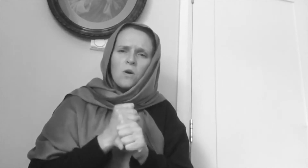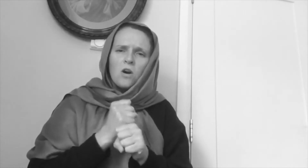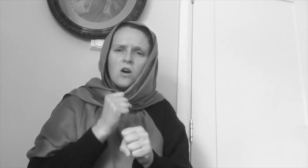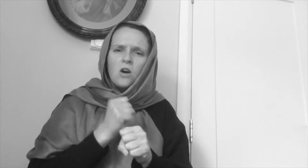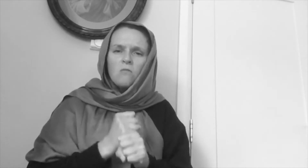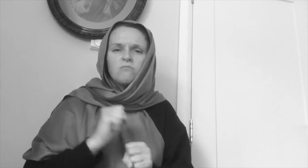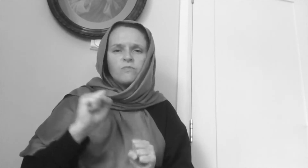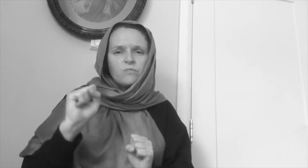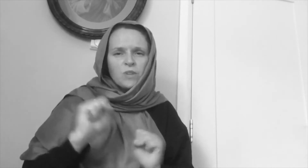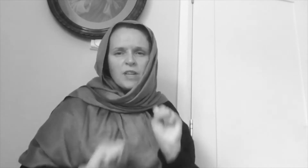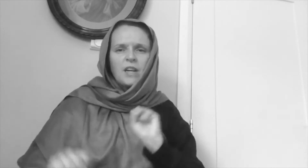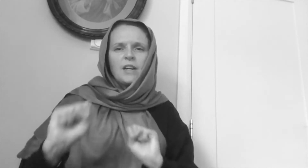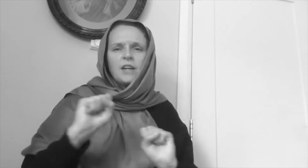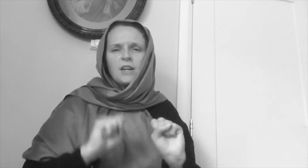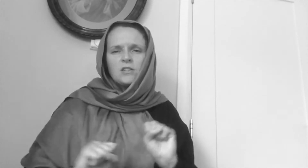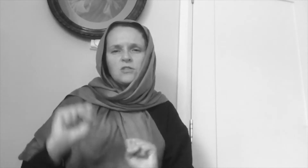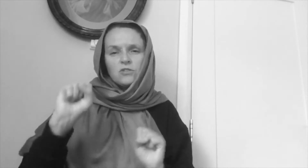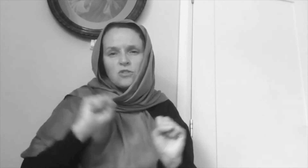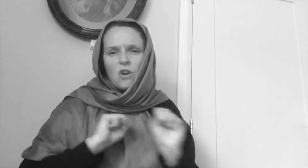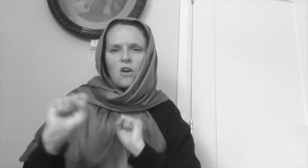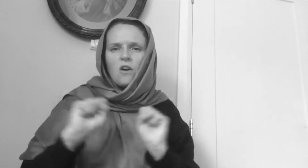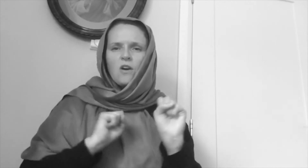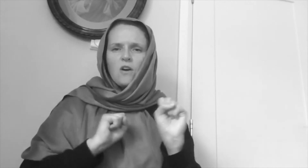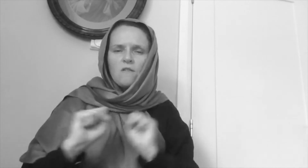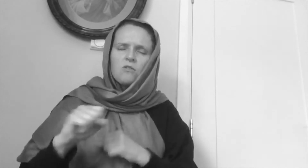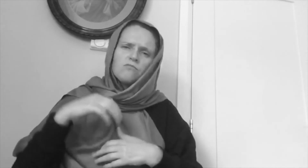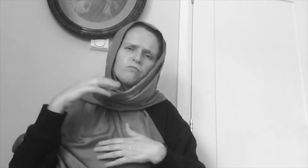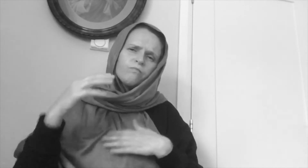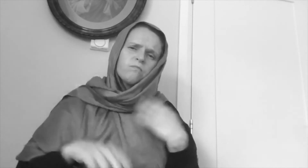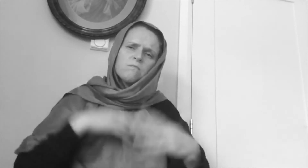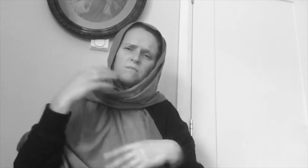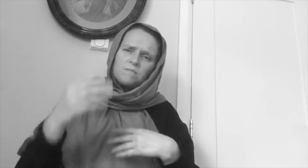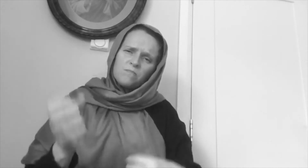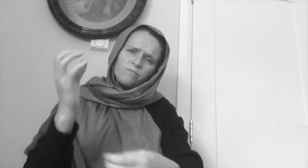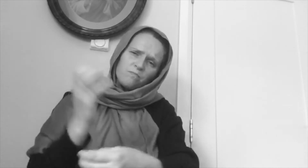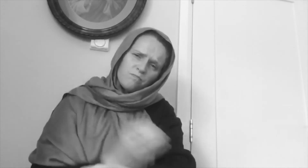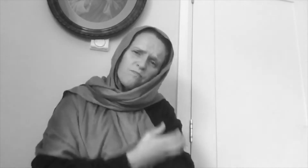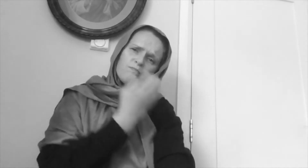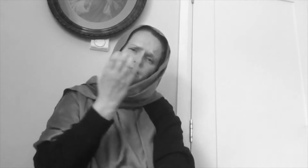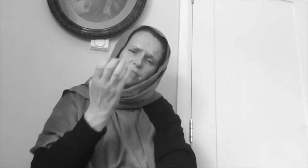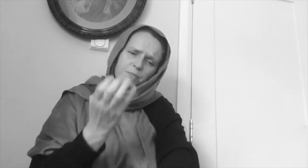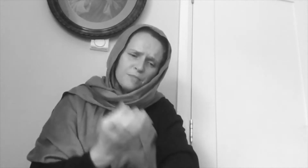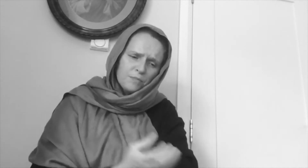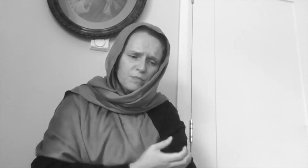I returned to the working cleaning services again and continued my life from there.